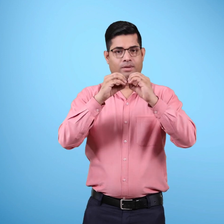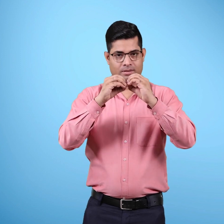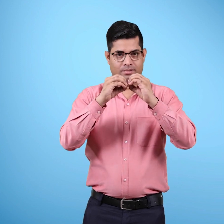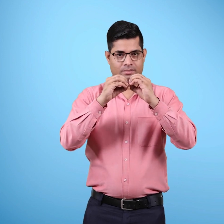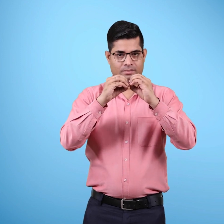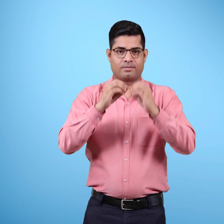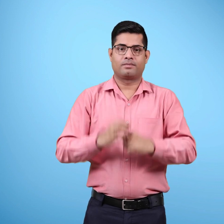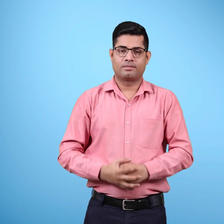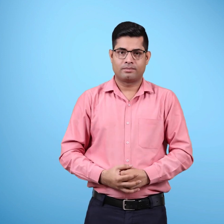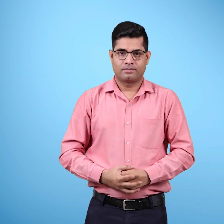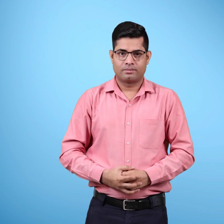herb.